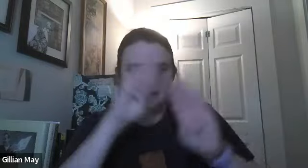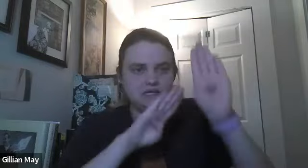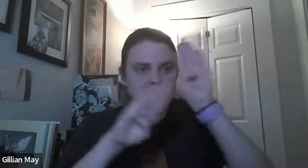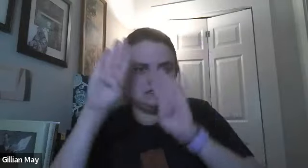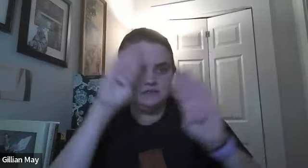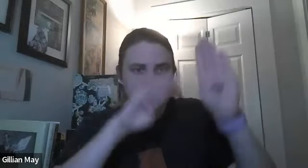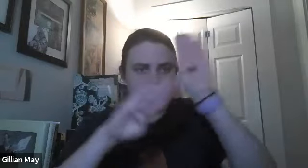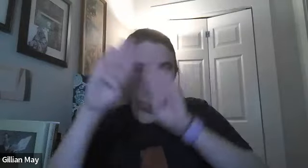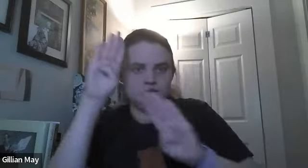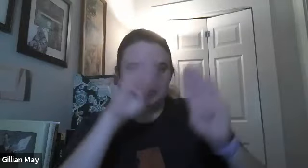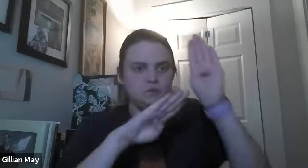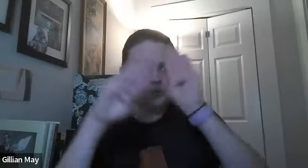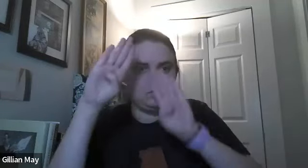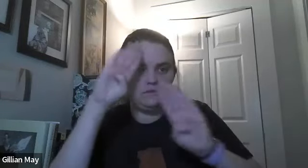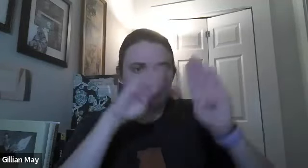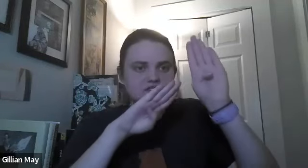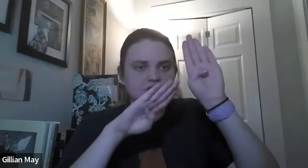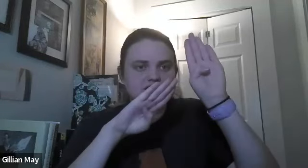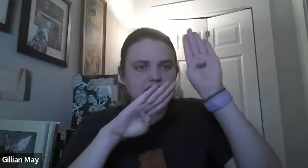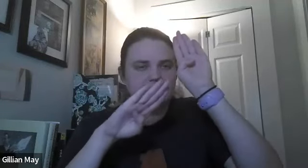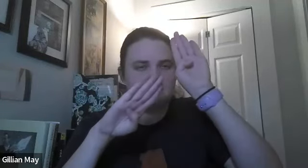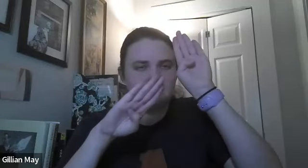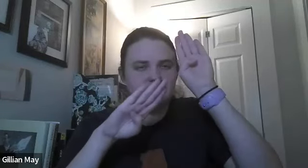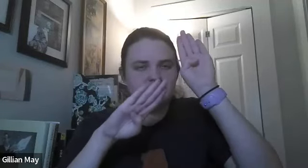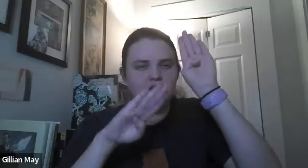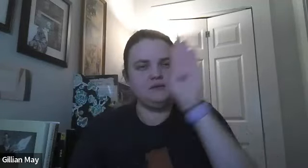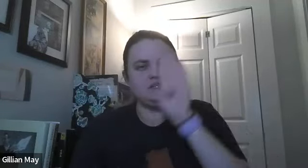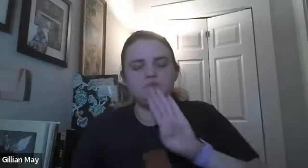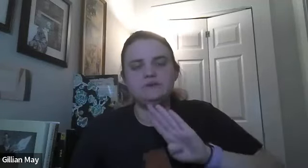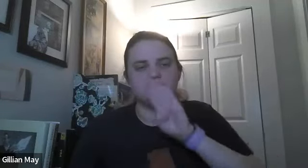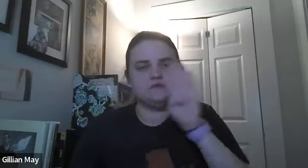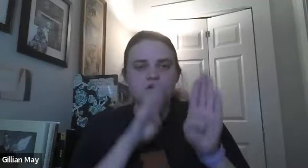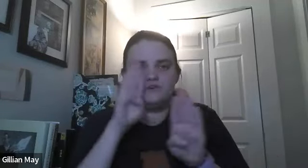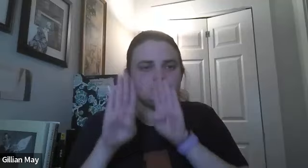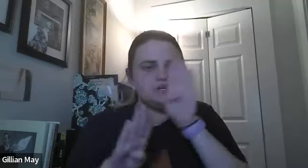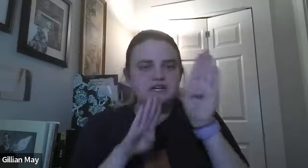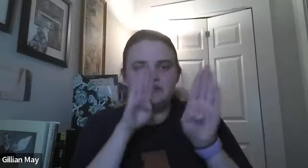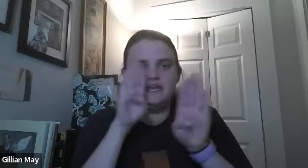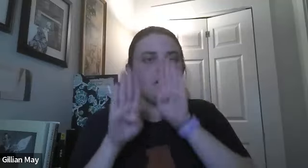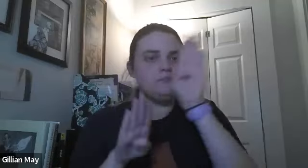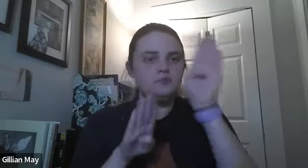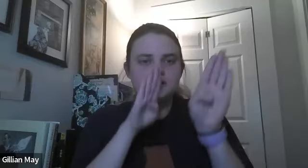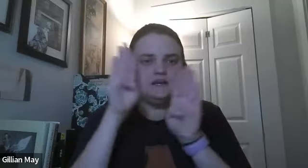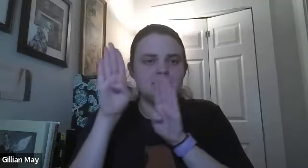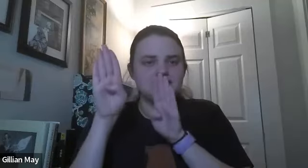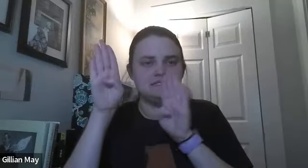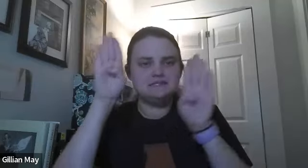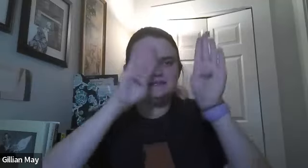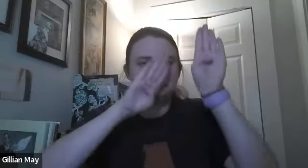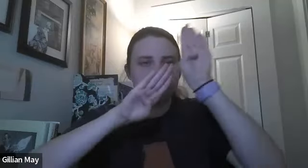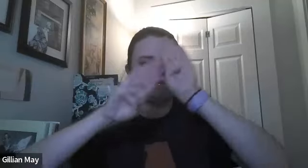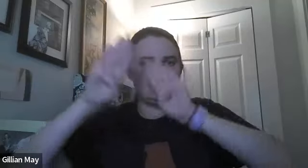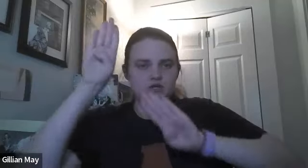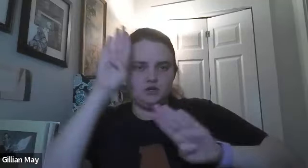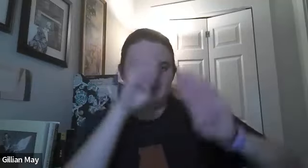Worried. Worried. So it's like, you know how we did when we did with our frustrated, we came upward. Similar, but now you're going